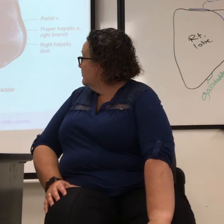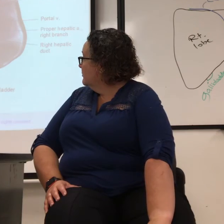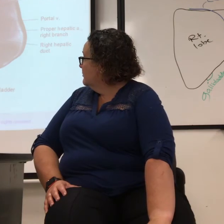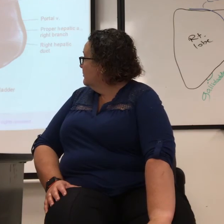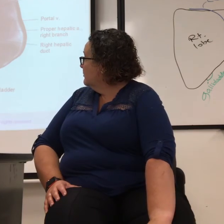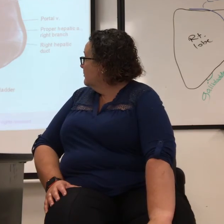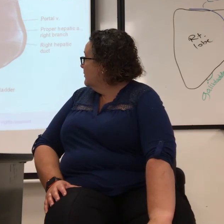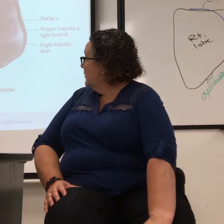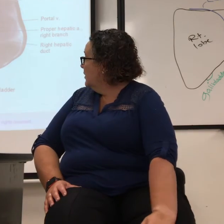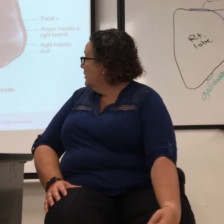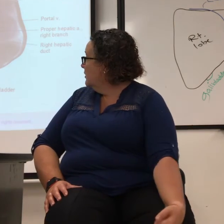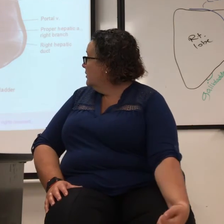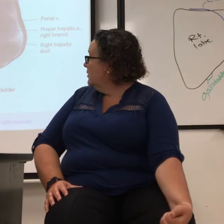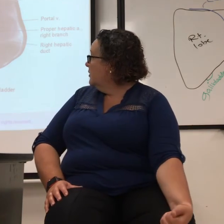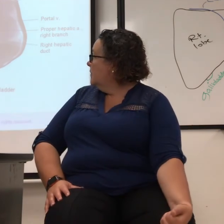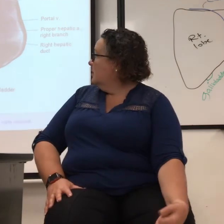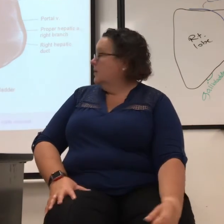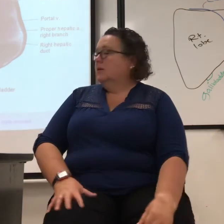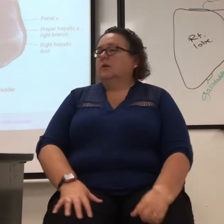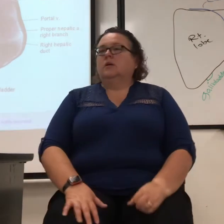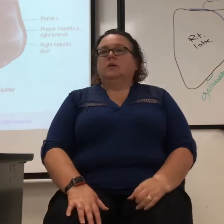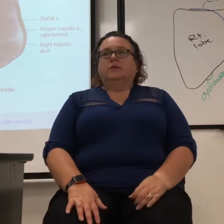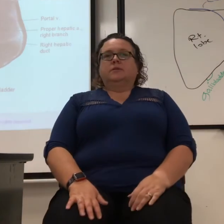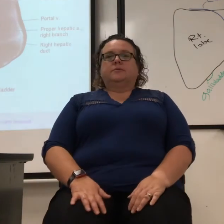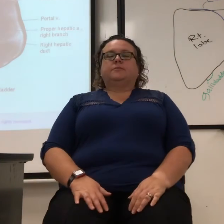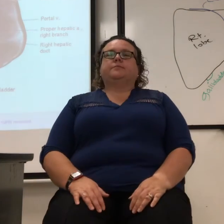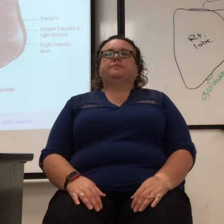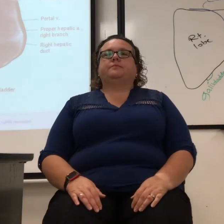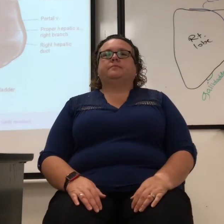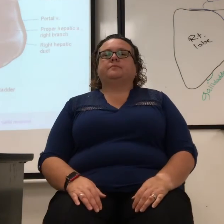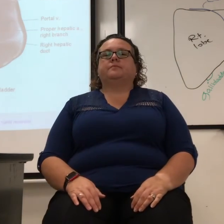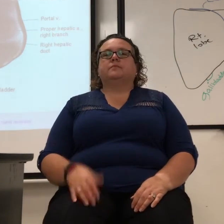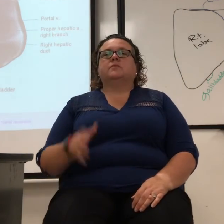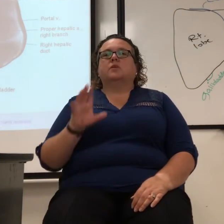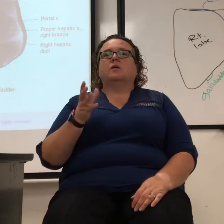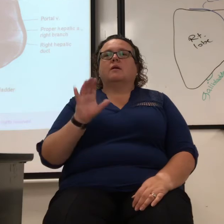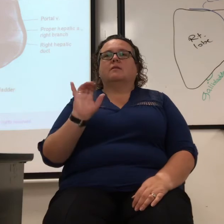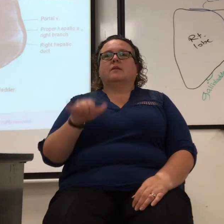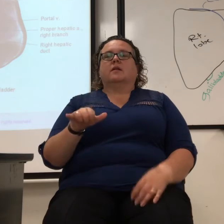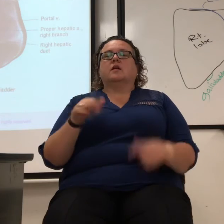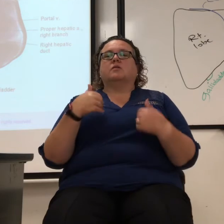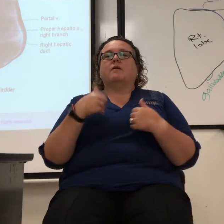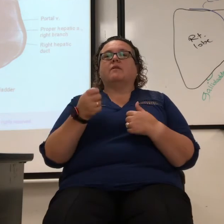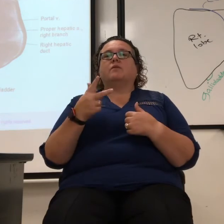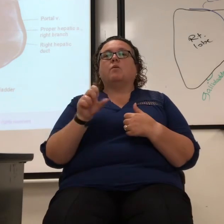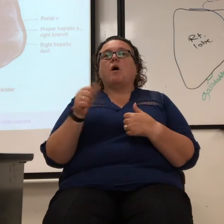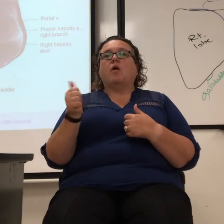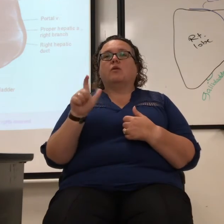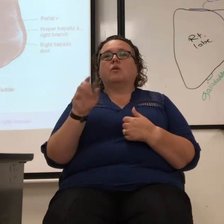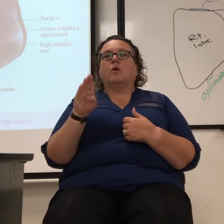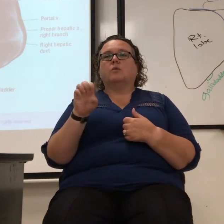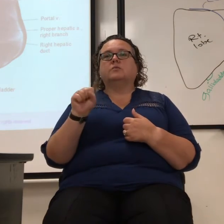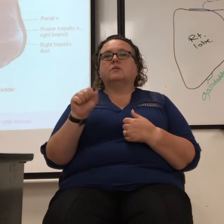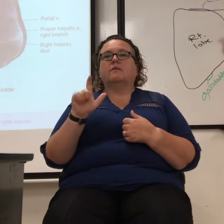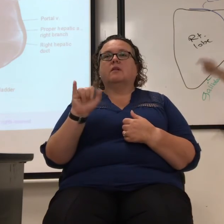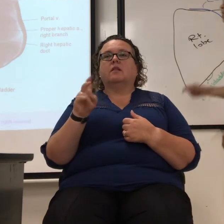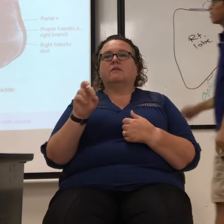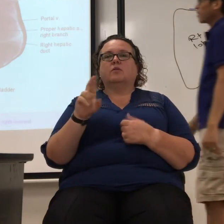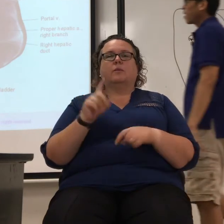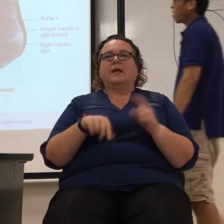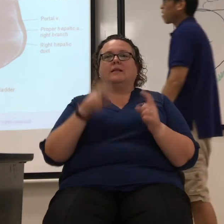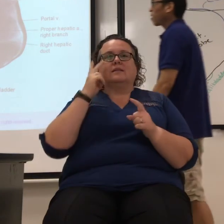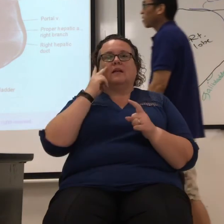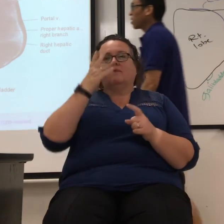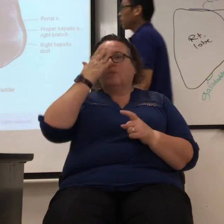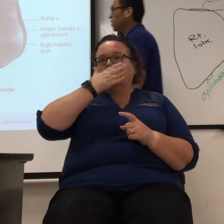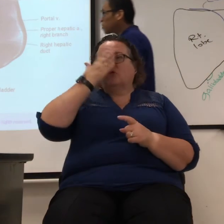So kind of like that. And we've got a couple of other lobes of the liver that we can't see from the front.